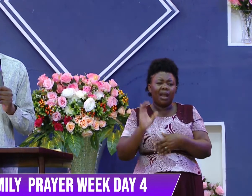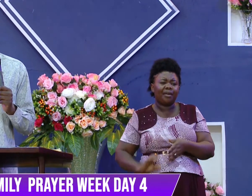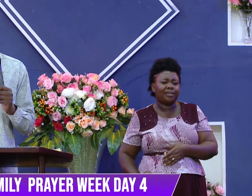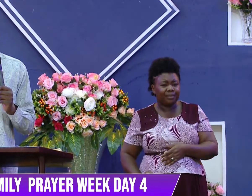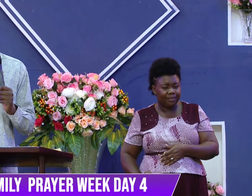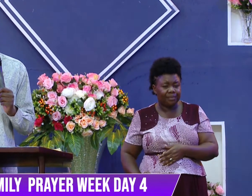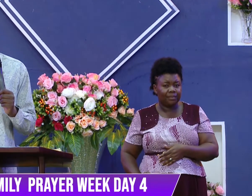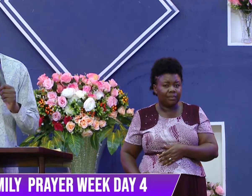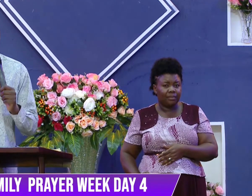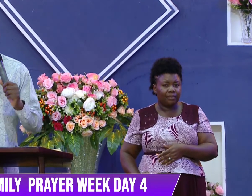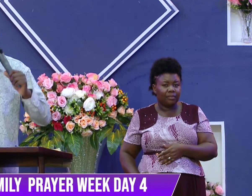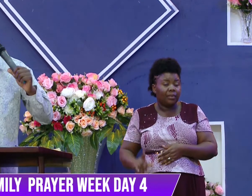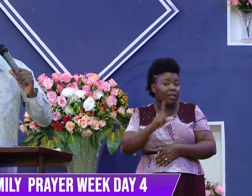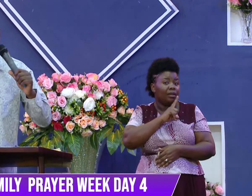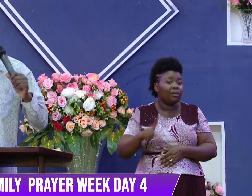character.